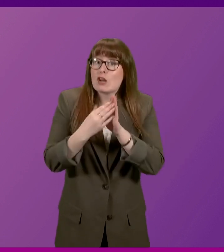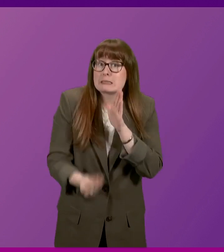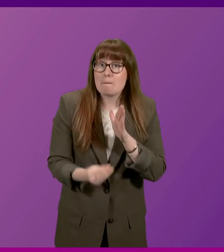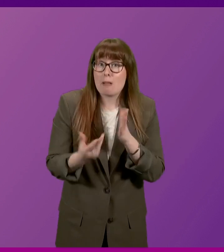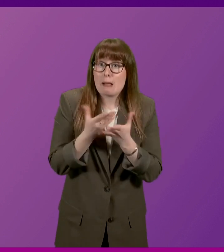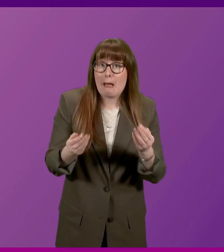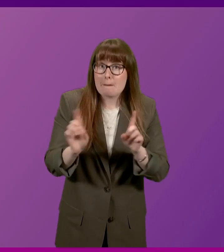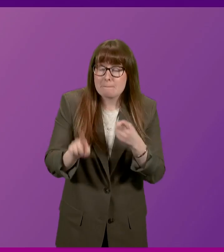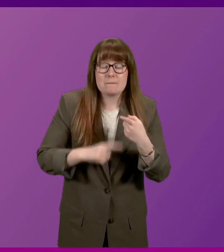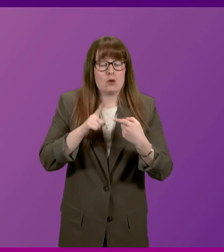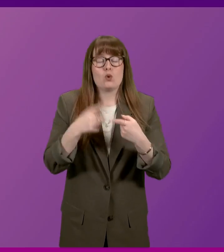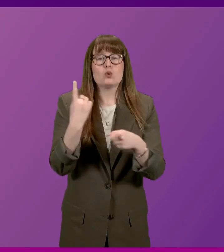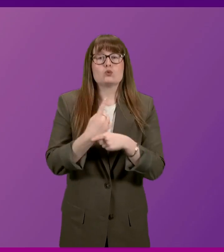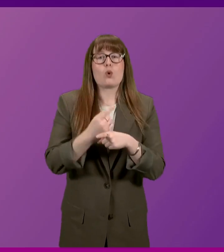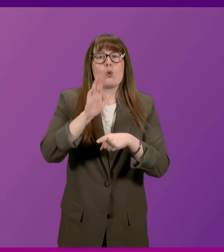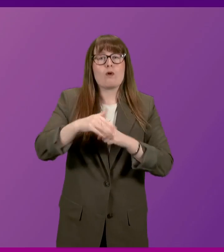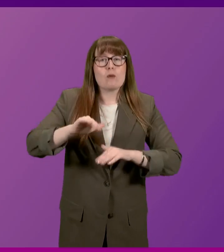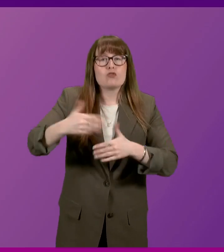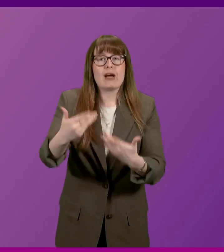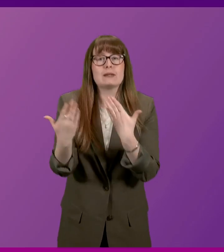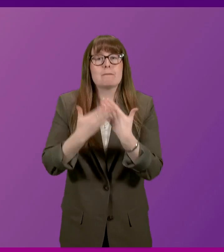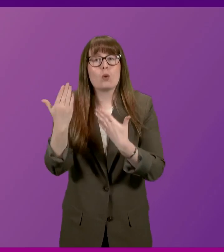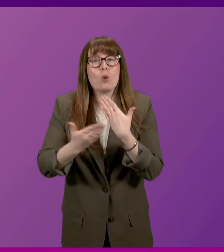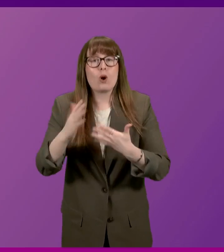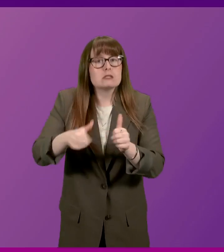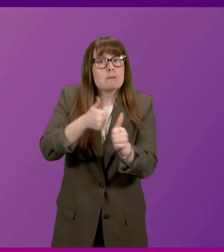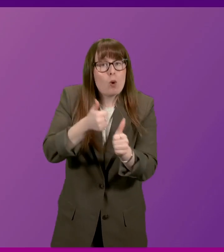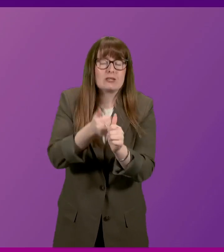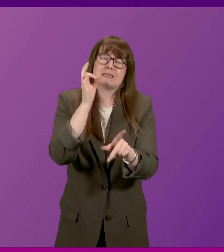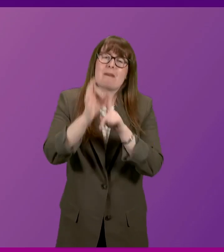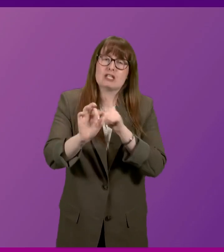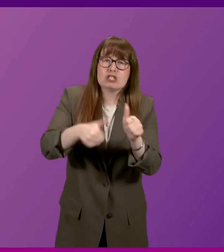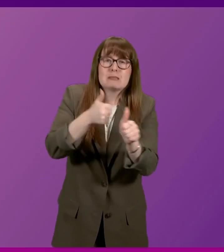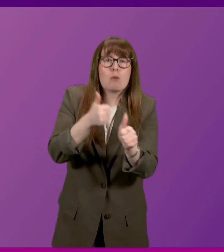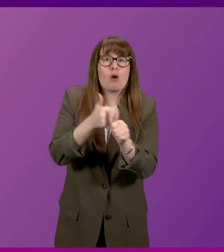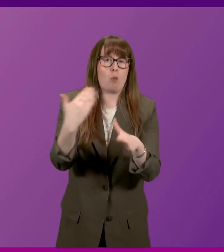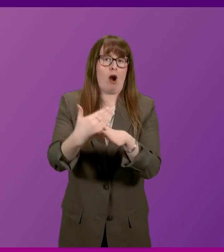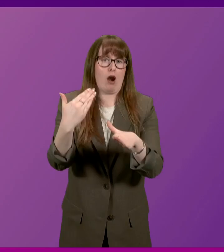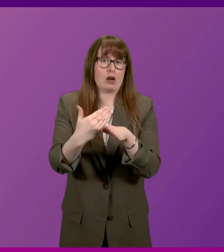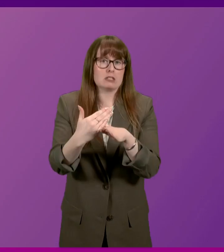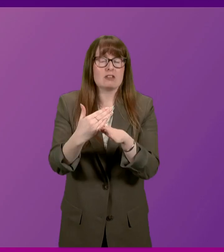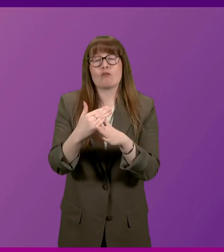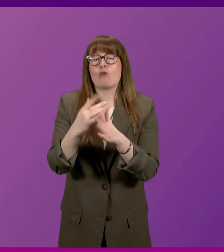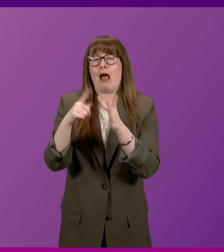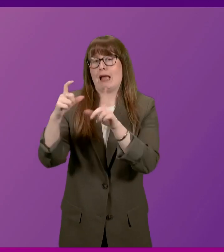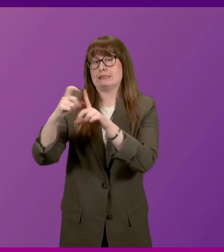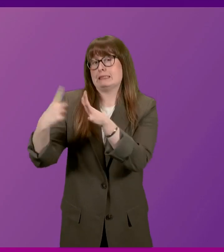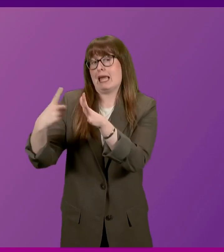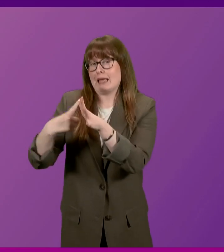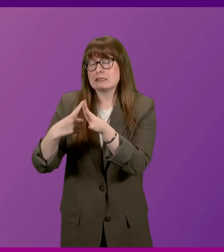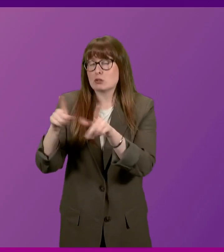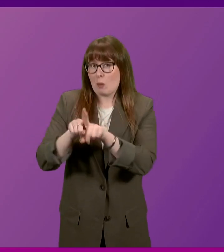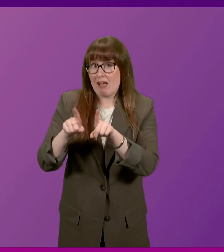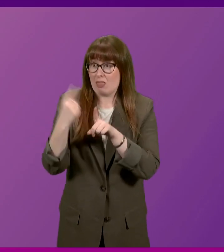example, in terms of providing more support, specialist support workers, including independent domestic abuse advisors who